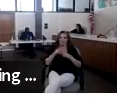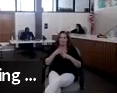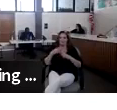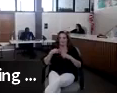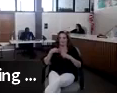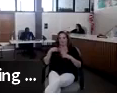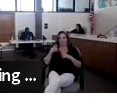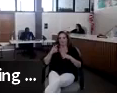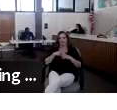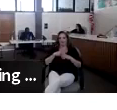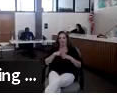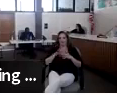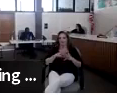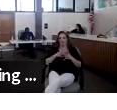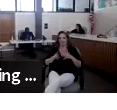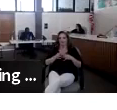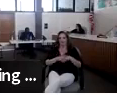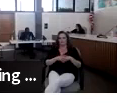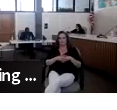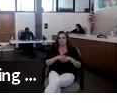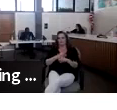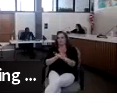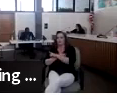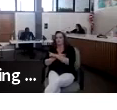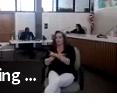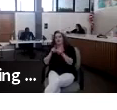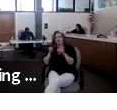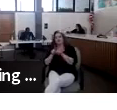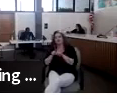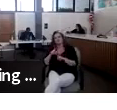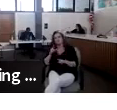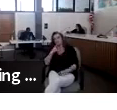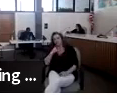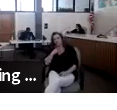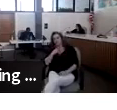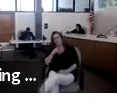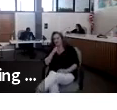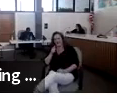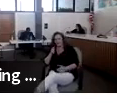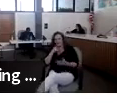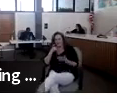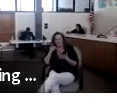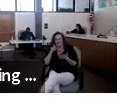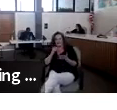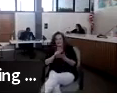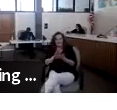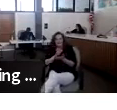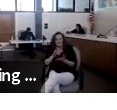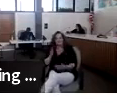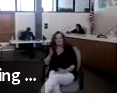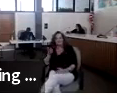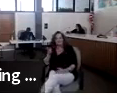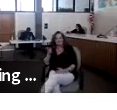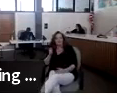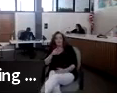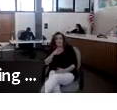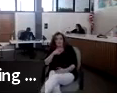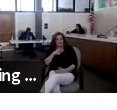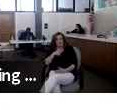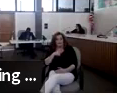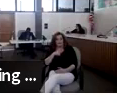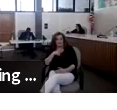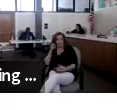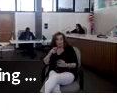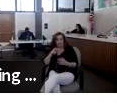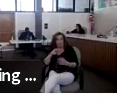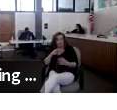So I'd raised the exact same question. And I know you told me, Steve, and I just didn't have it down here. Is this going to be the tallest building on